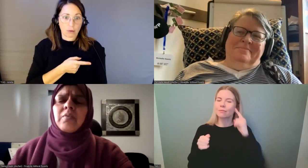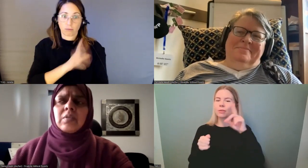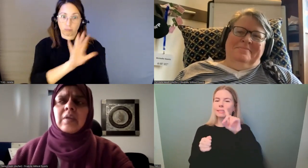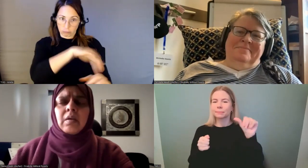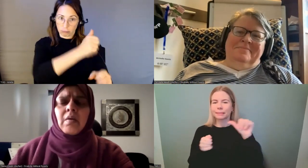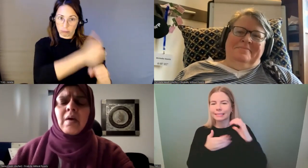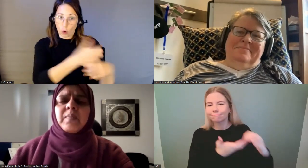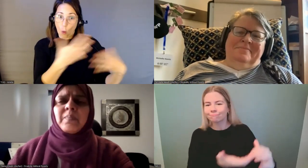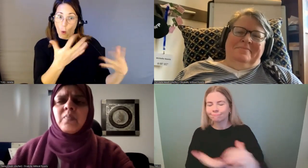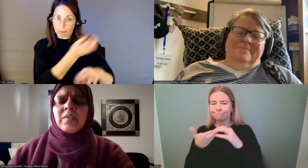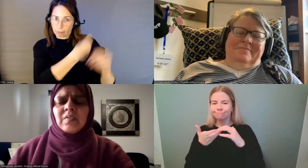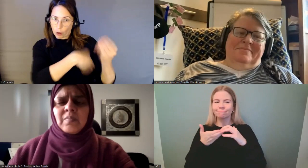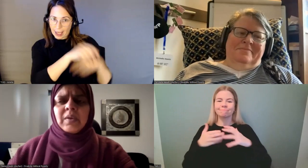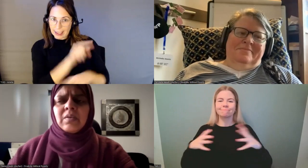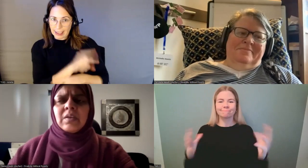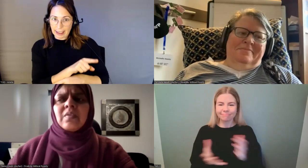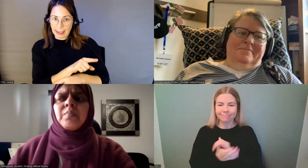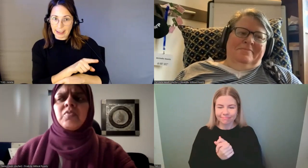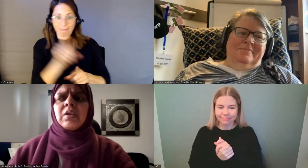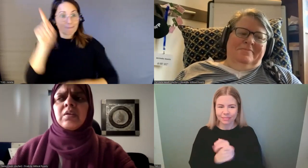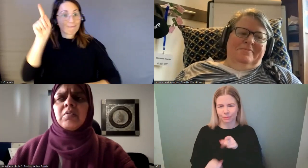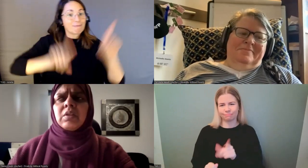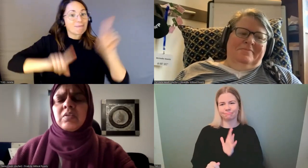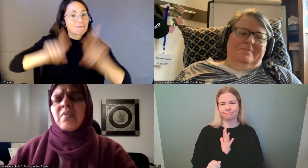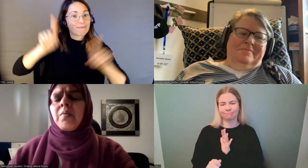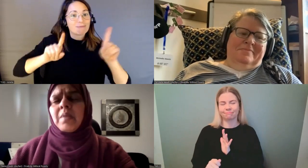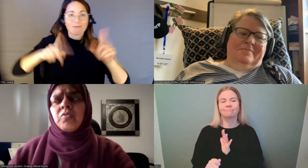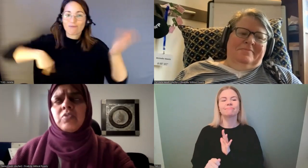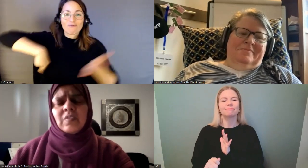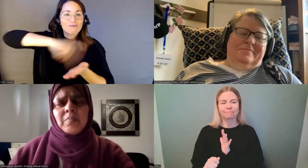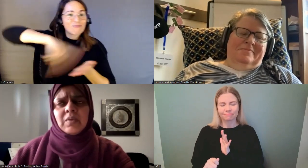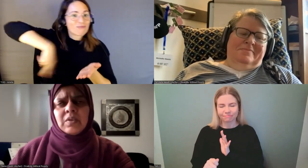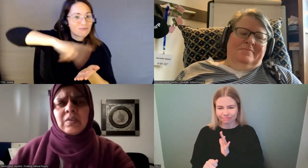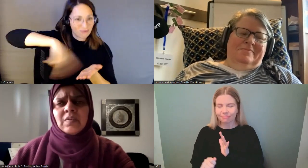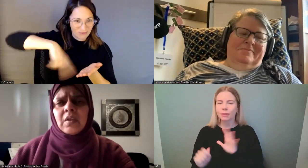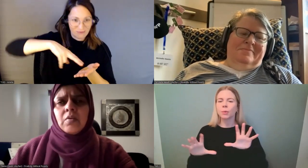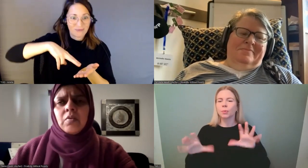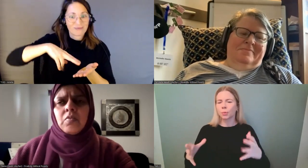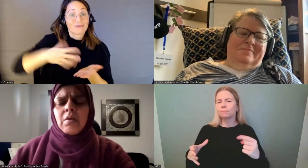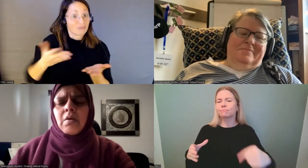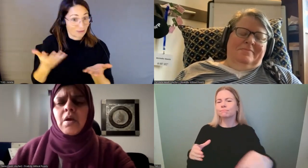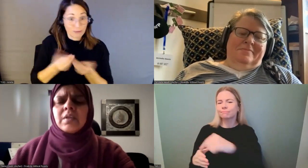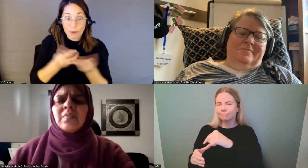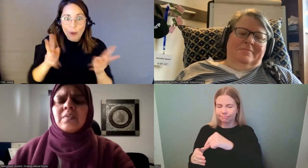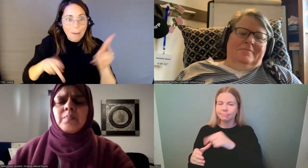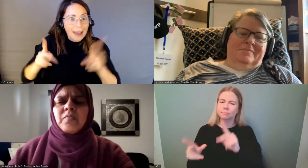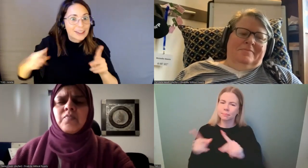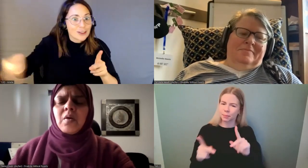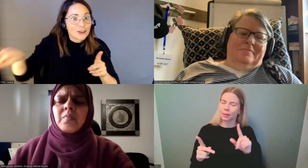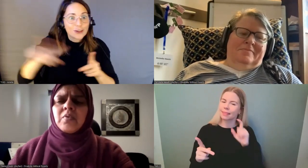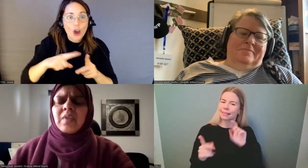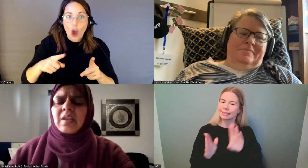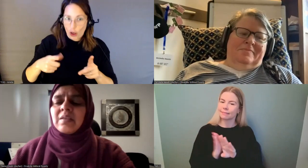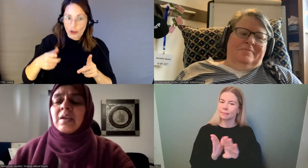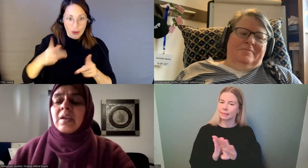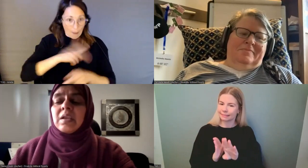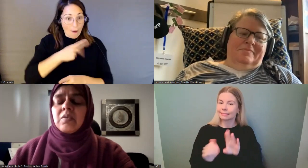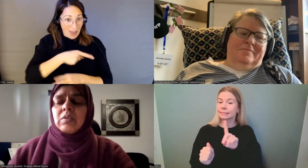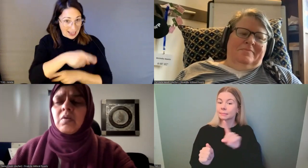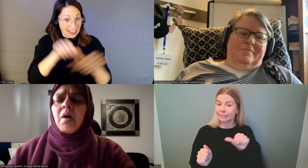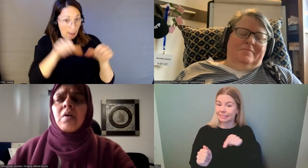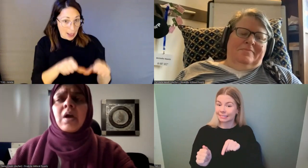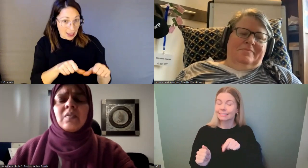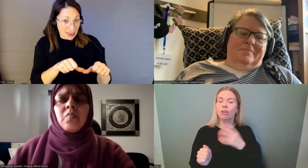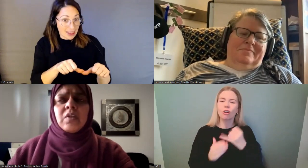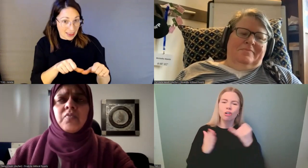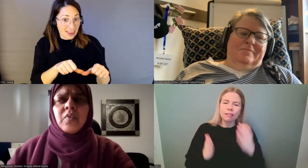group out there of people with disabilities, and particularly developmental disabilities, who are artists and performers. And